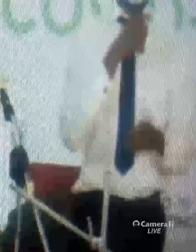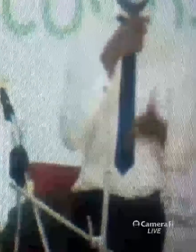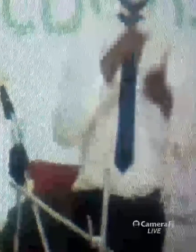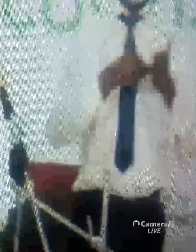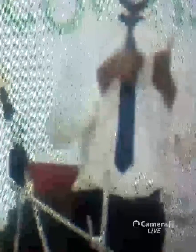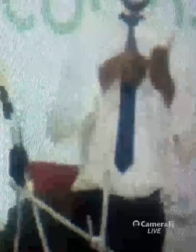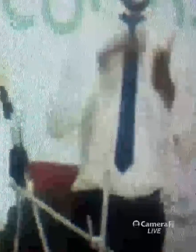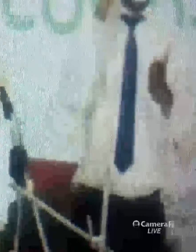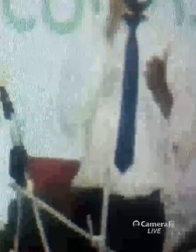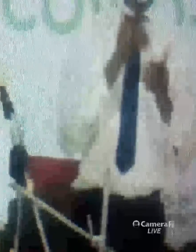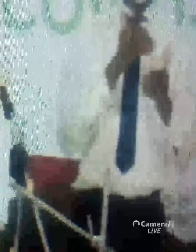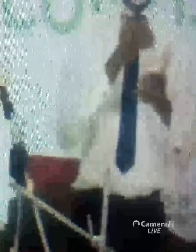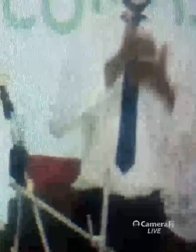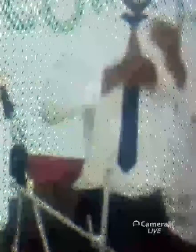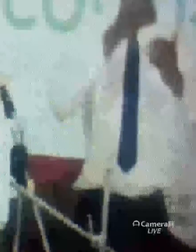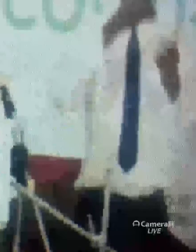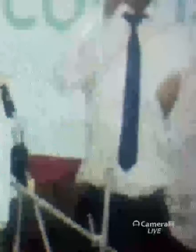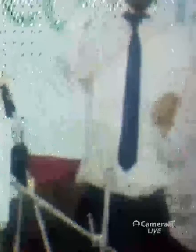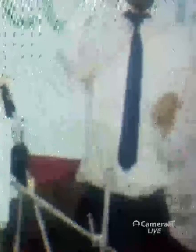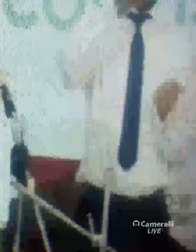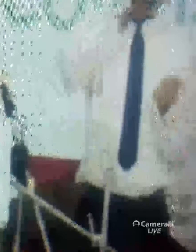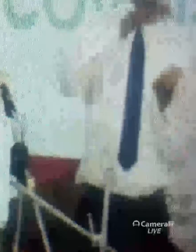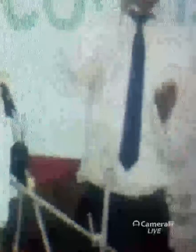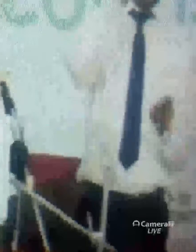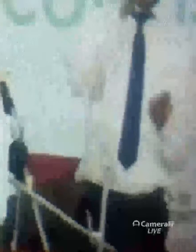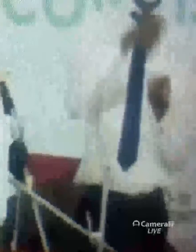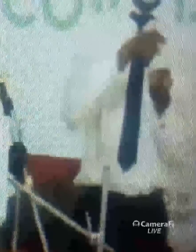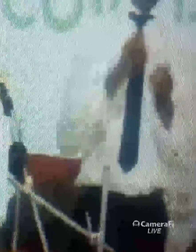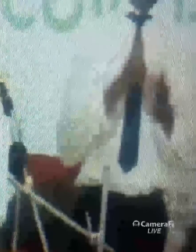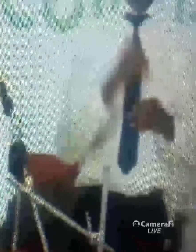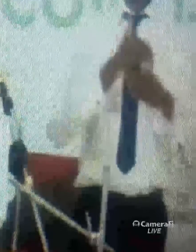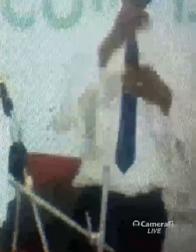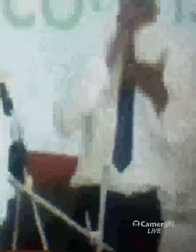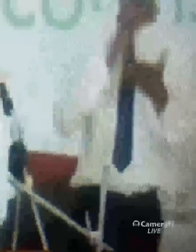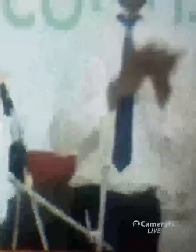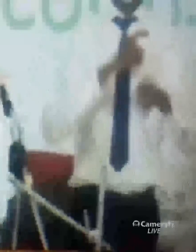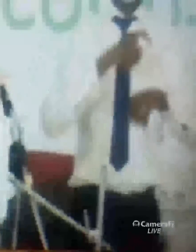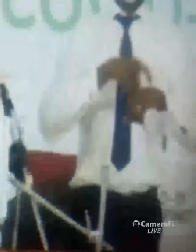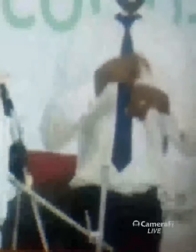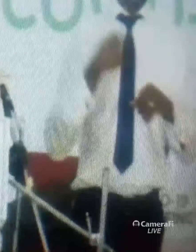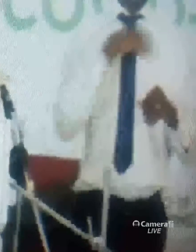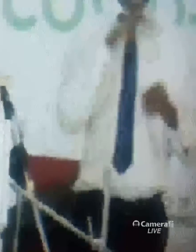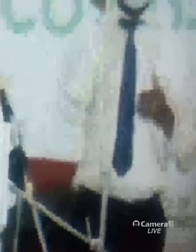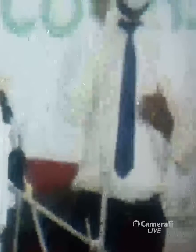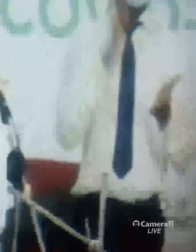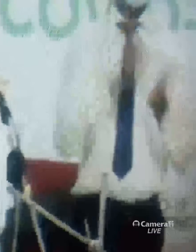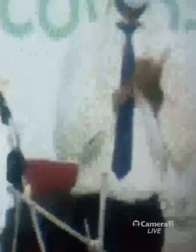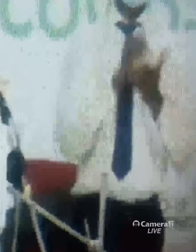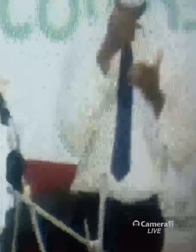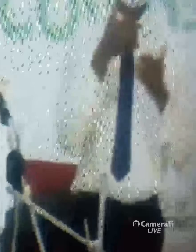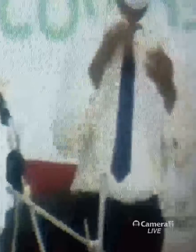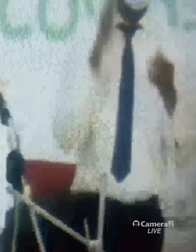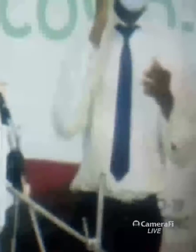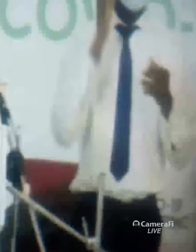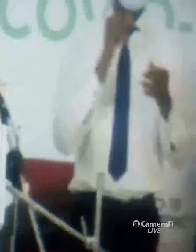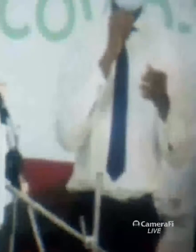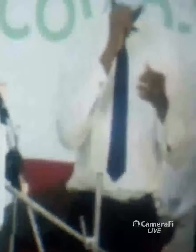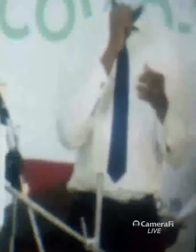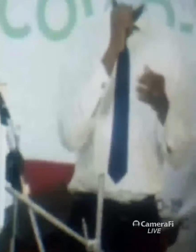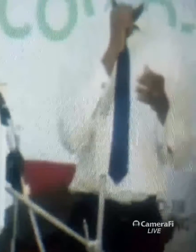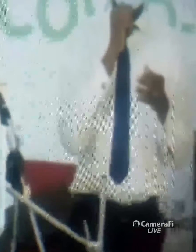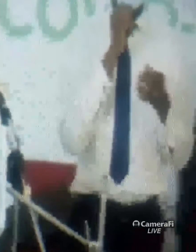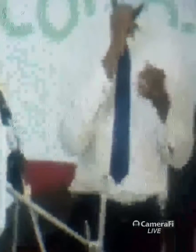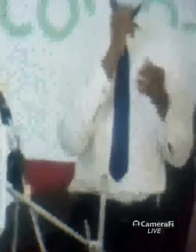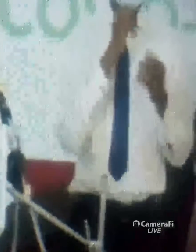evolve over time, and it's going to be something that we will that is dynamic, right? So right now we've not zeroed in on